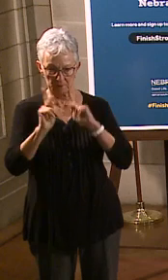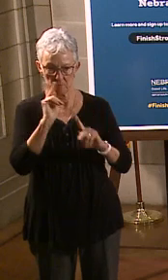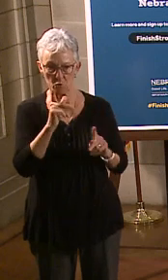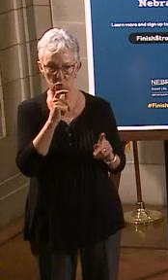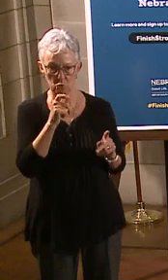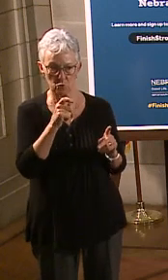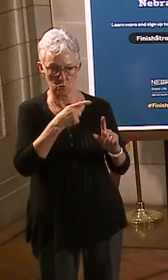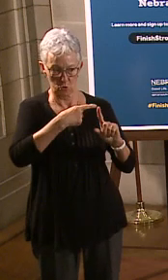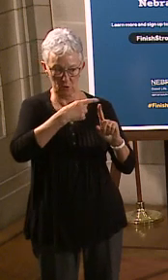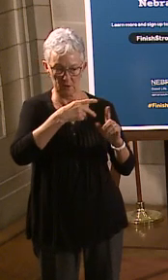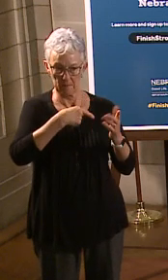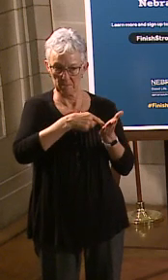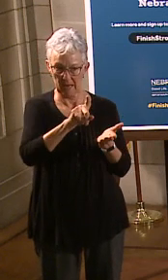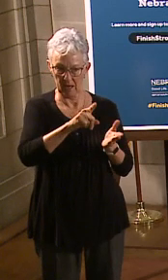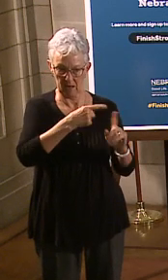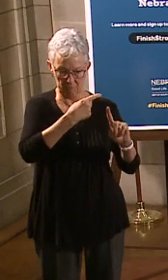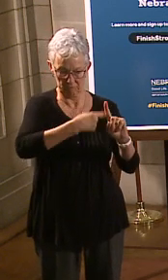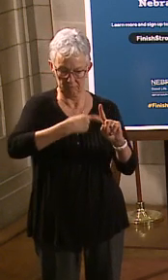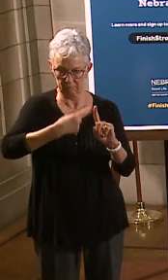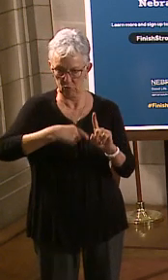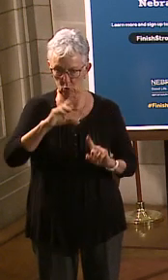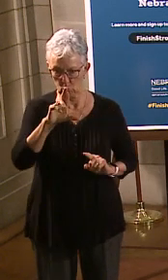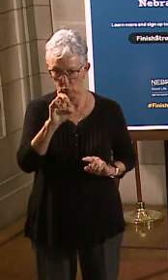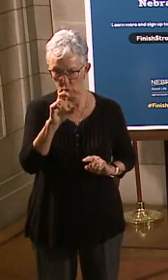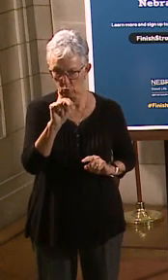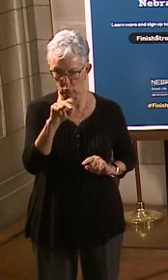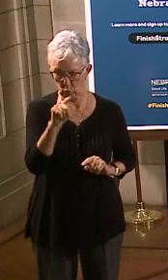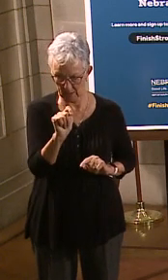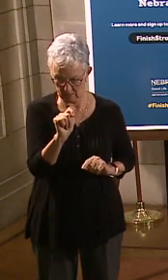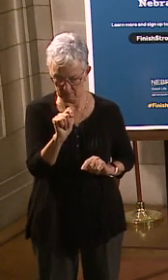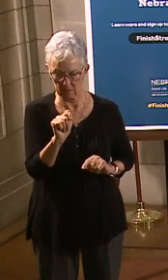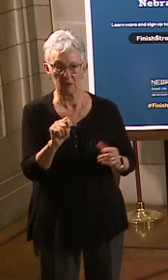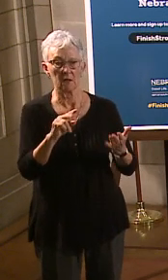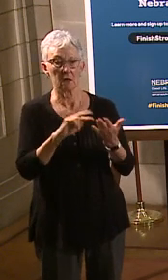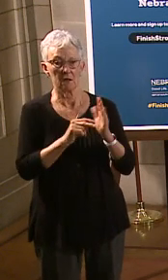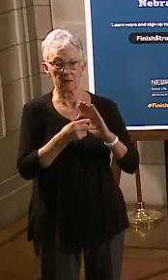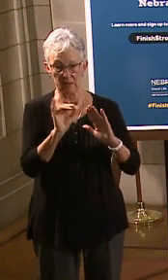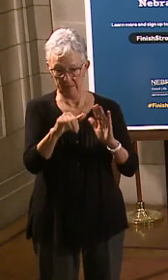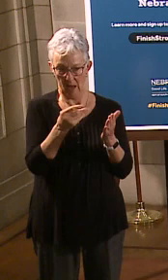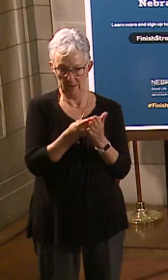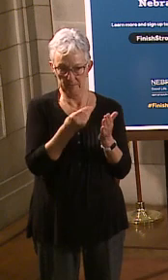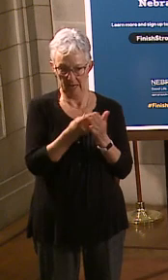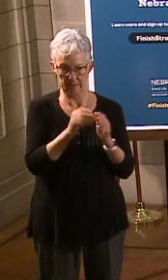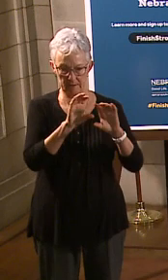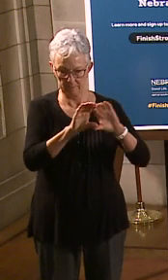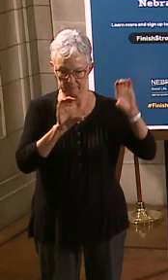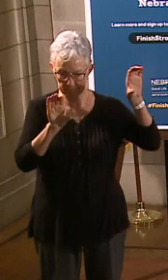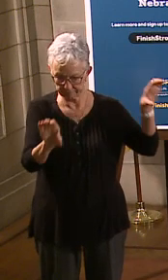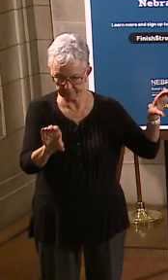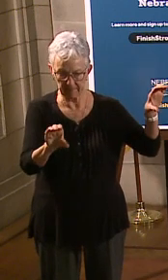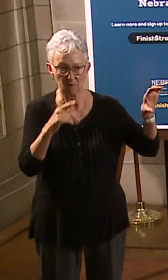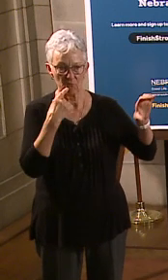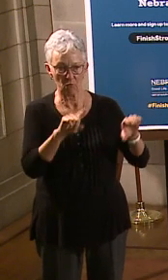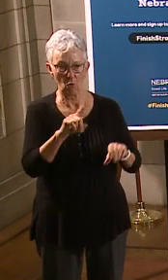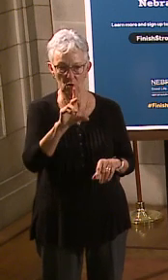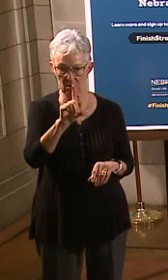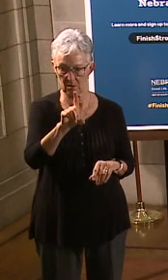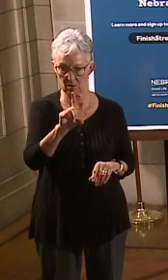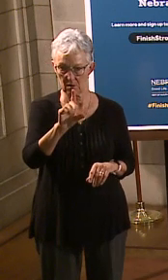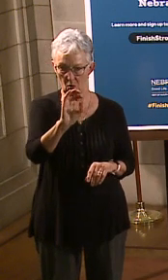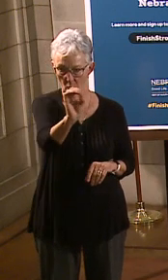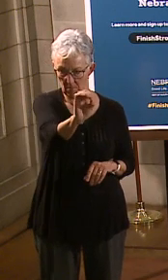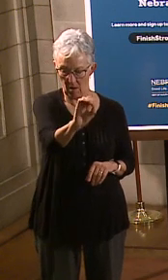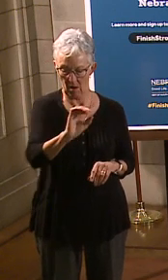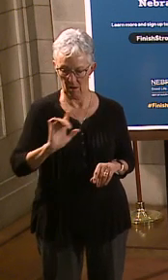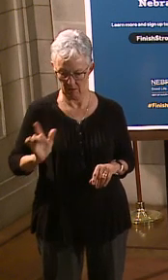the state having responsibility for $158 million, and the rest being distributed to Douglas County and Lancaster County, and the city of Omaha